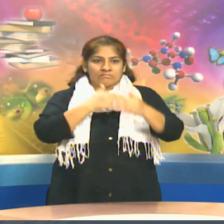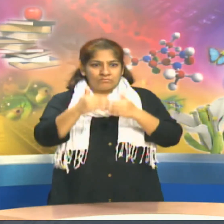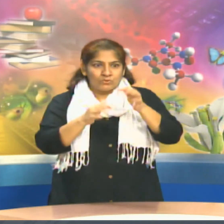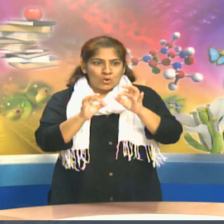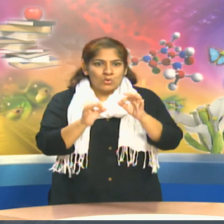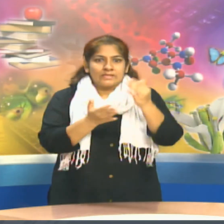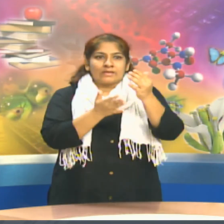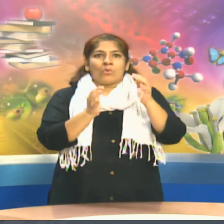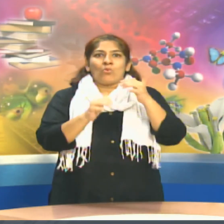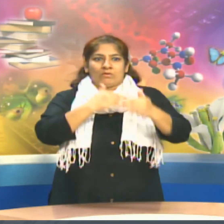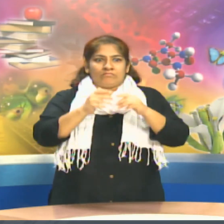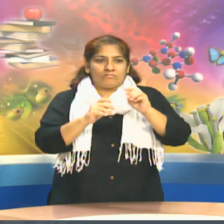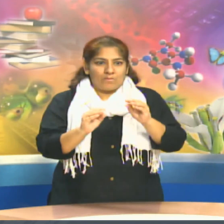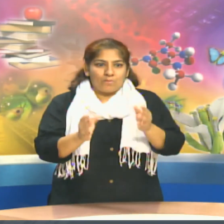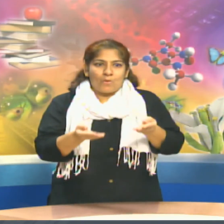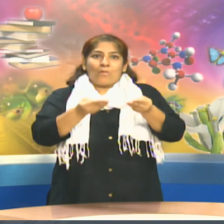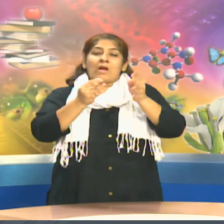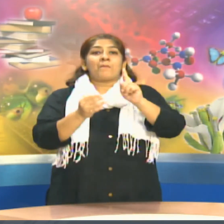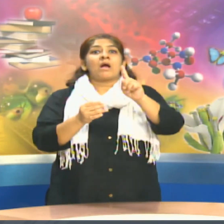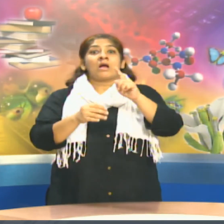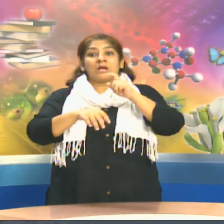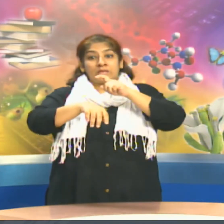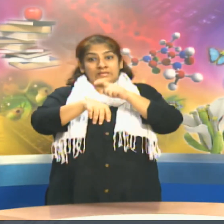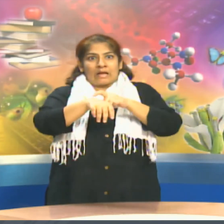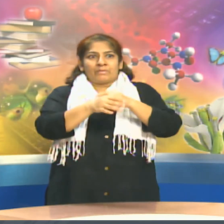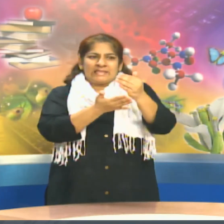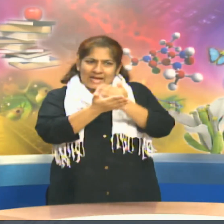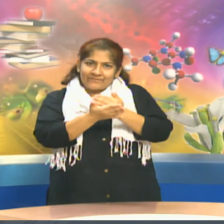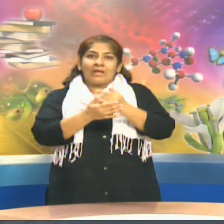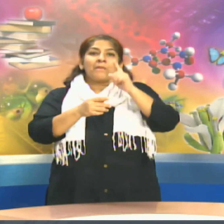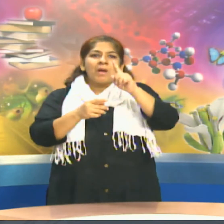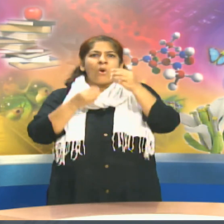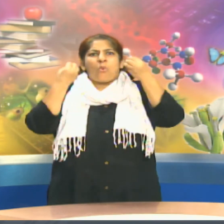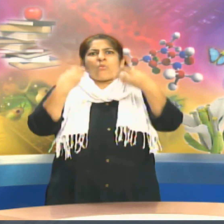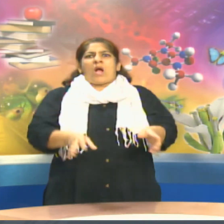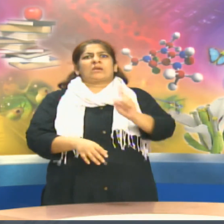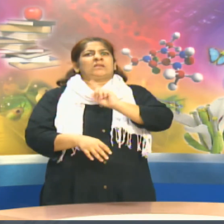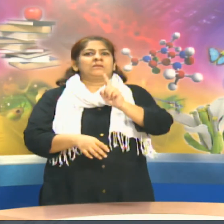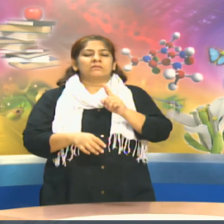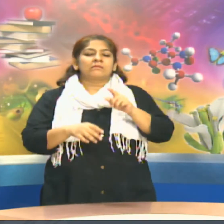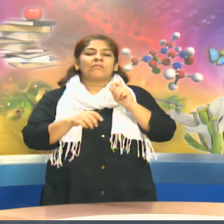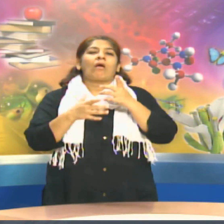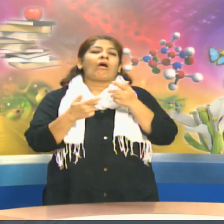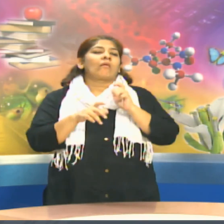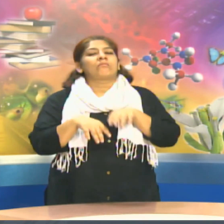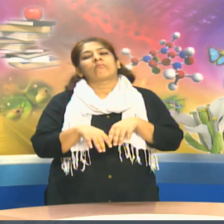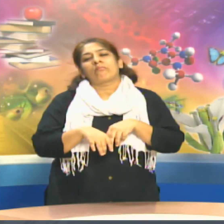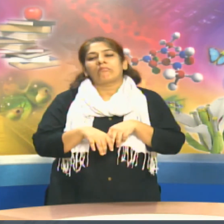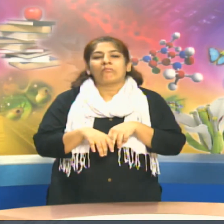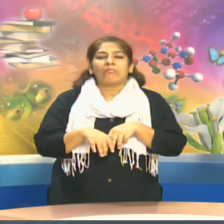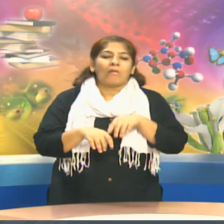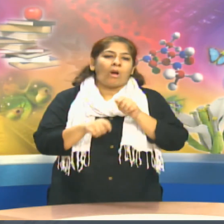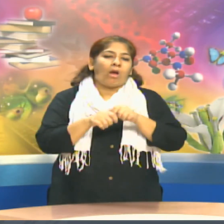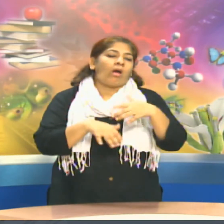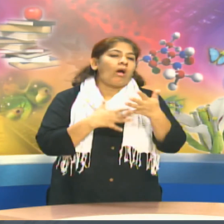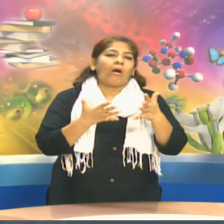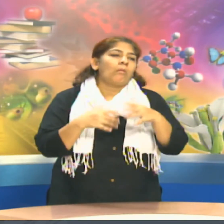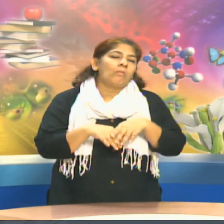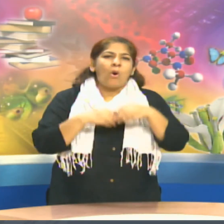What do you mean by this? For example, if we are doing any work and we have to complete that work in a particular time, in a time frame, and we